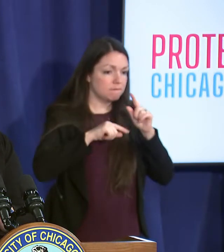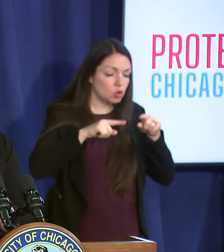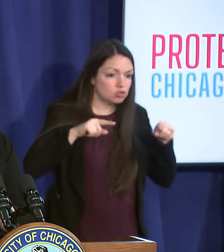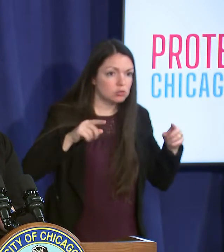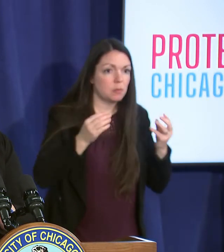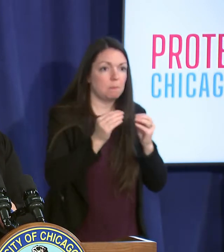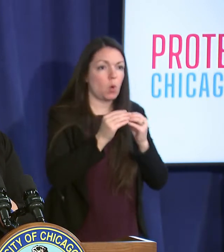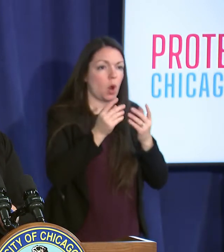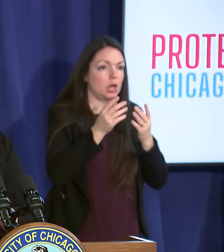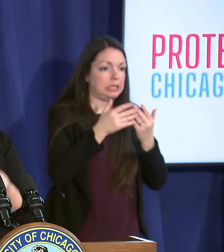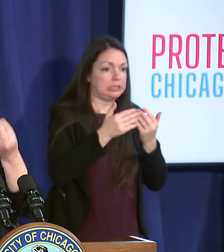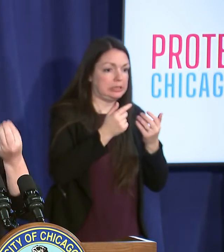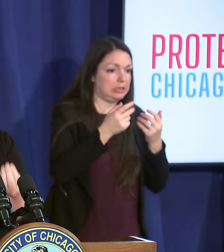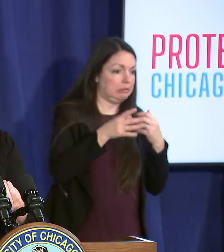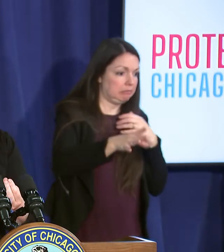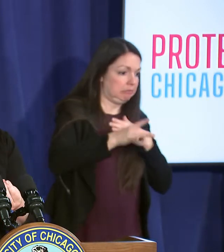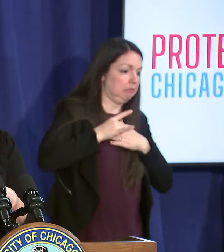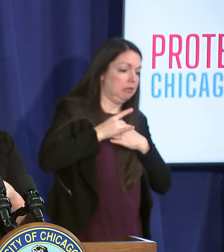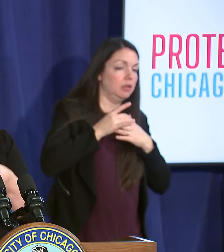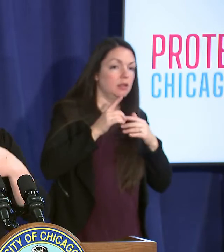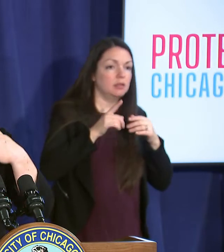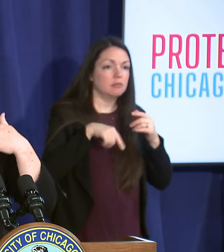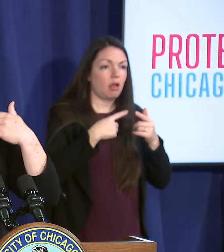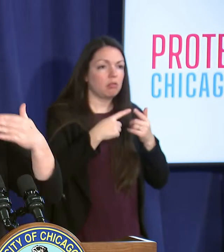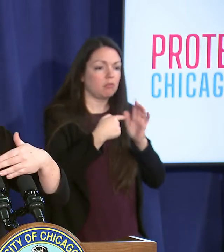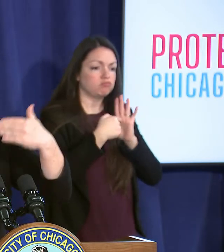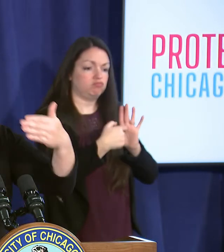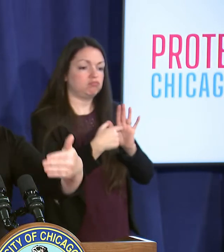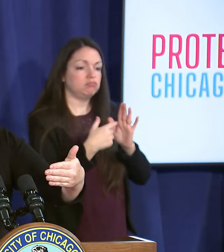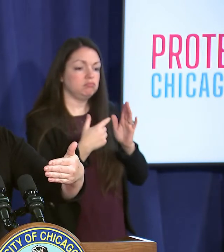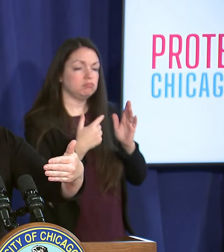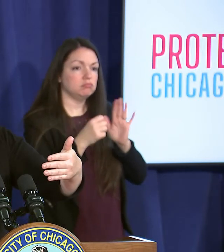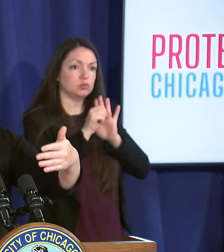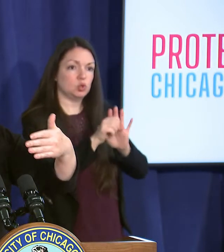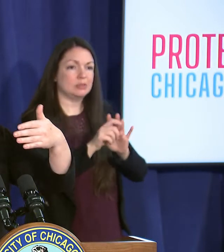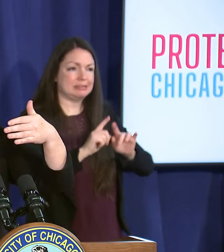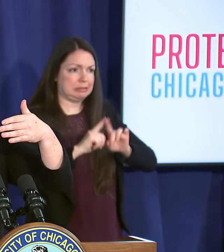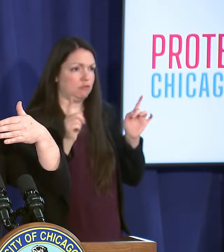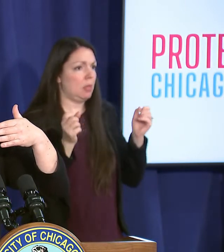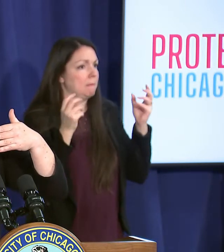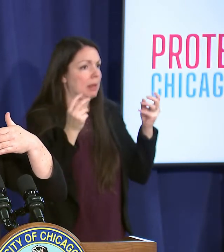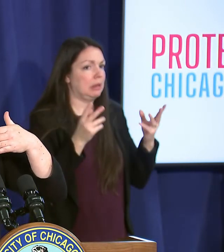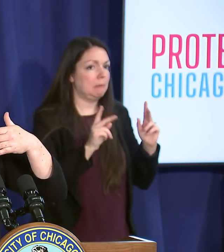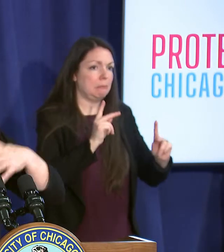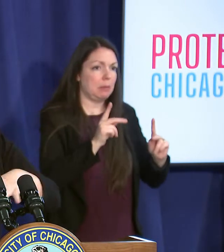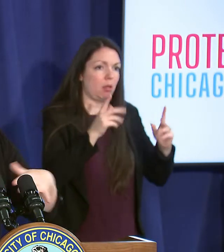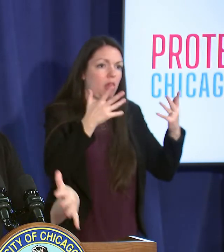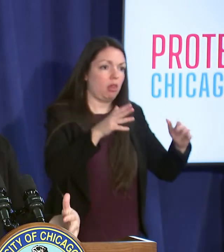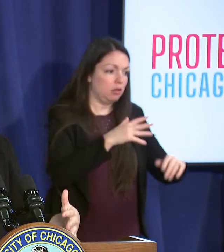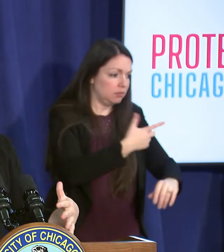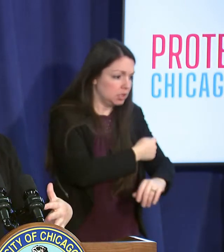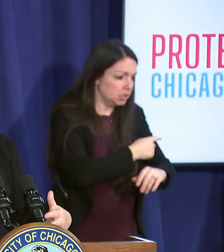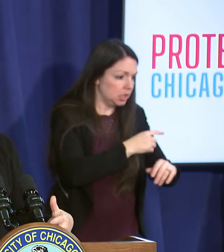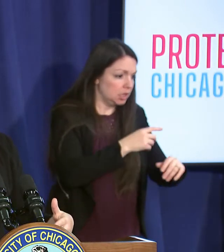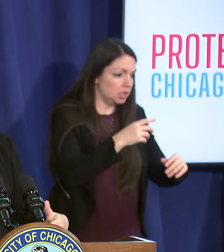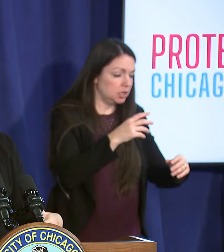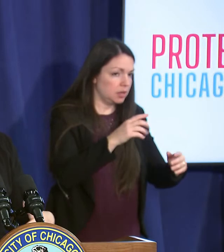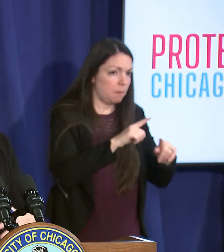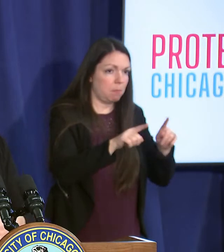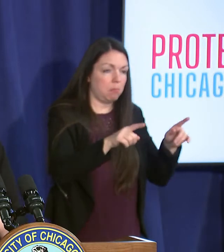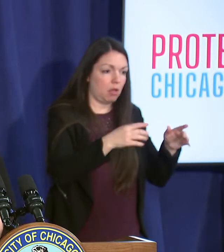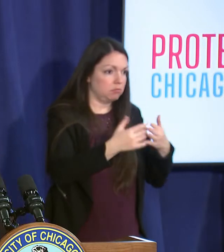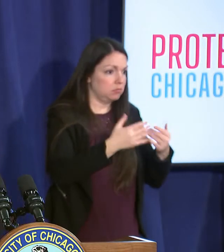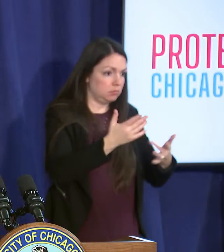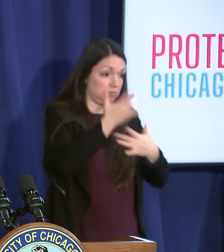more contagious. And then it just presented differently, right? In terms of so many more breakthroughs. But then the vaccine's continuing to protect